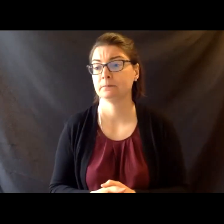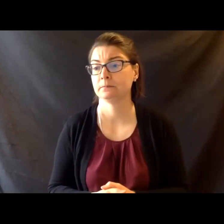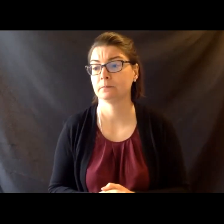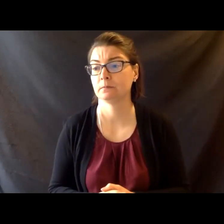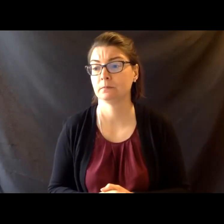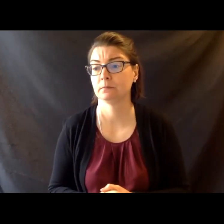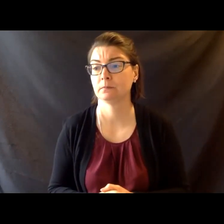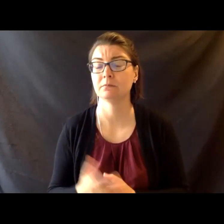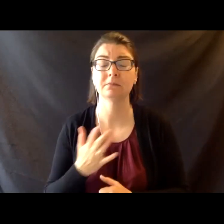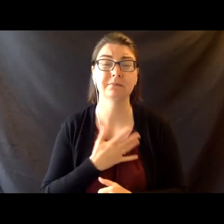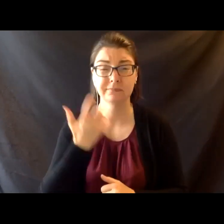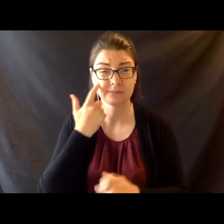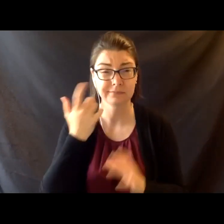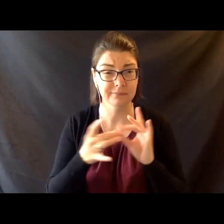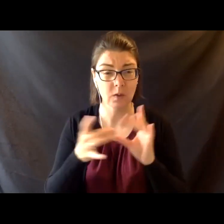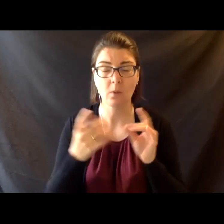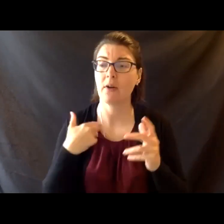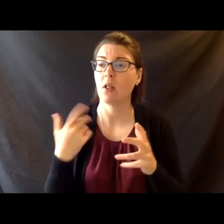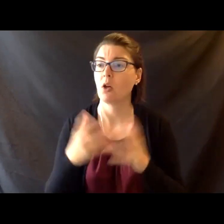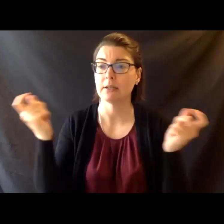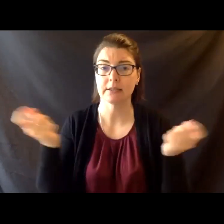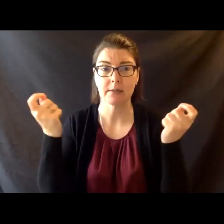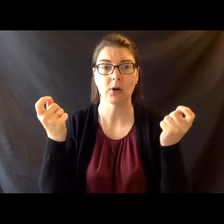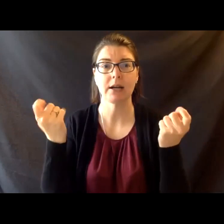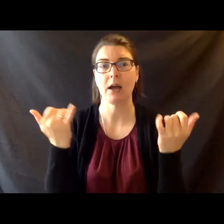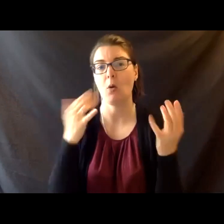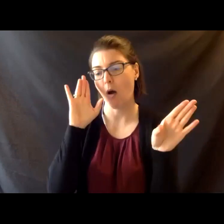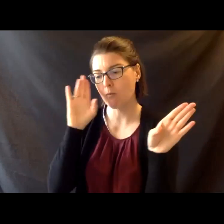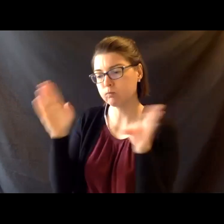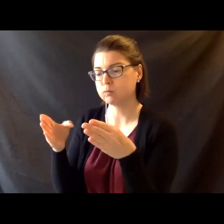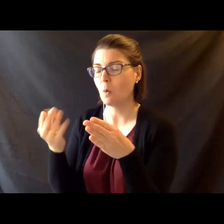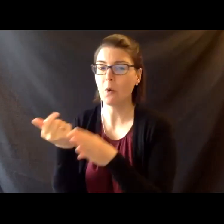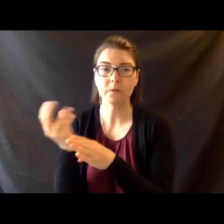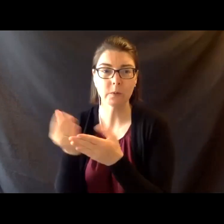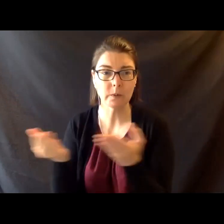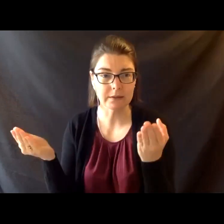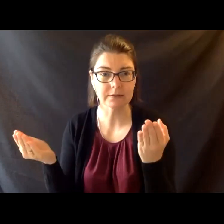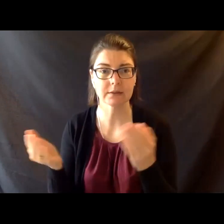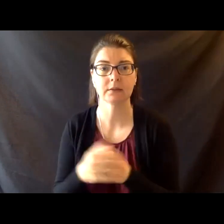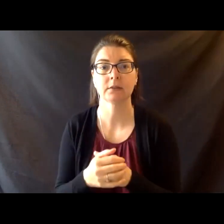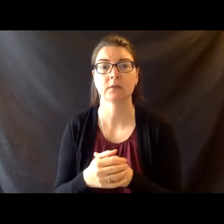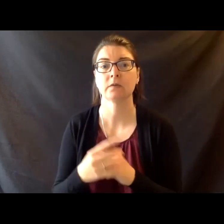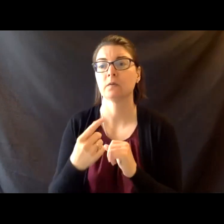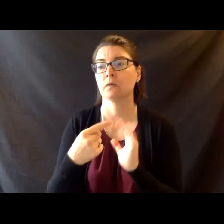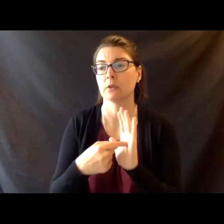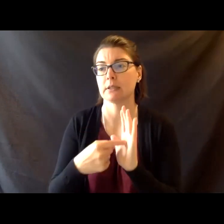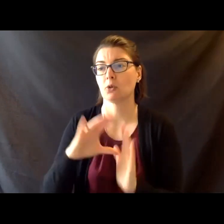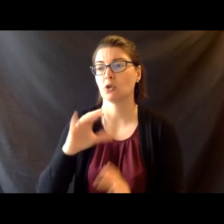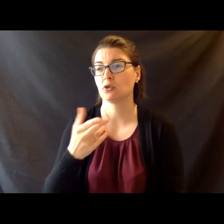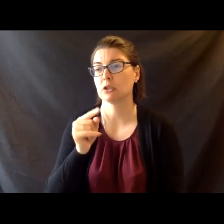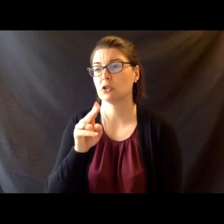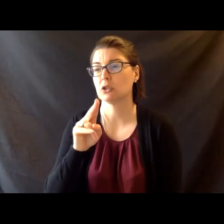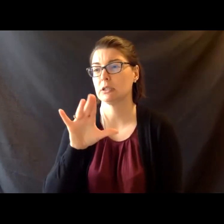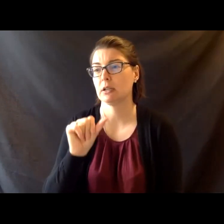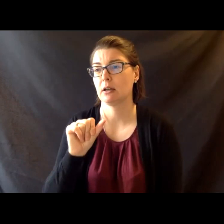As I said, we have much to celebrate. I'd like to shine a spotlight on a few. Kristina